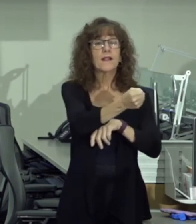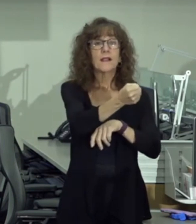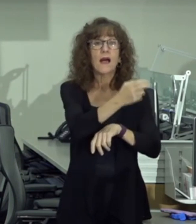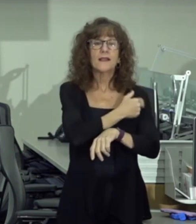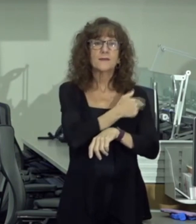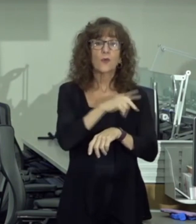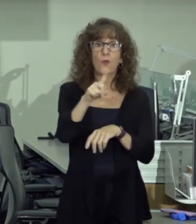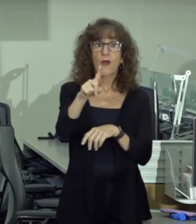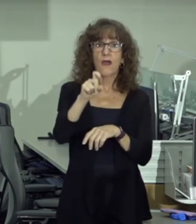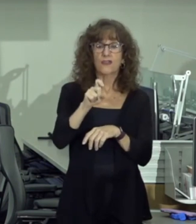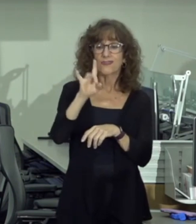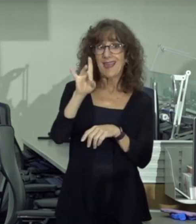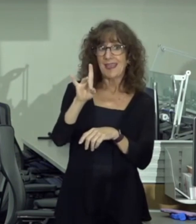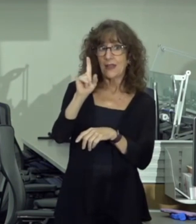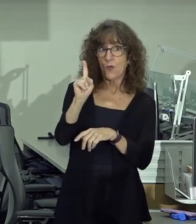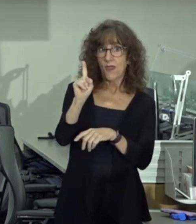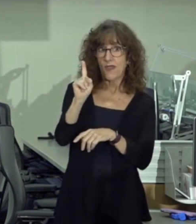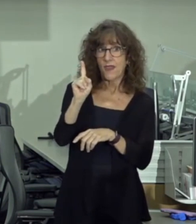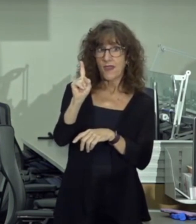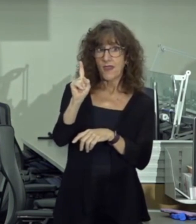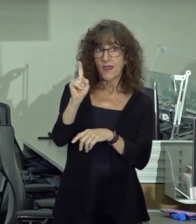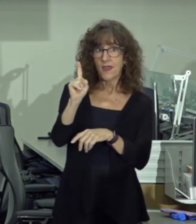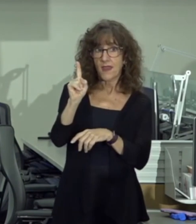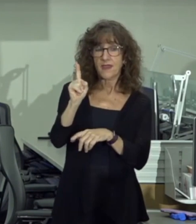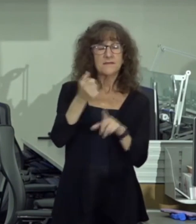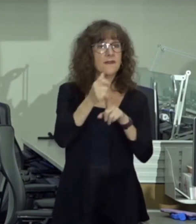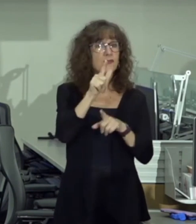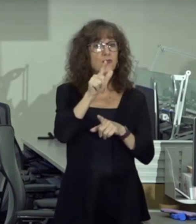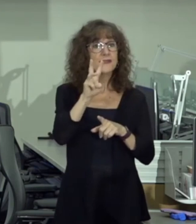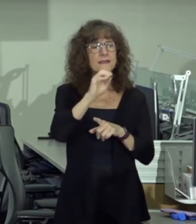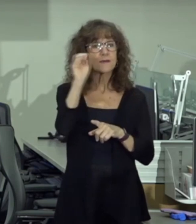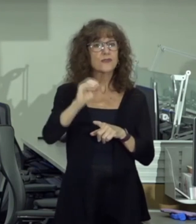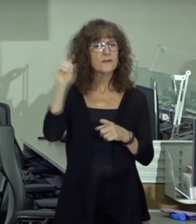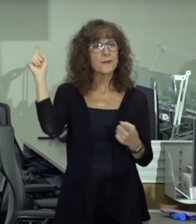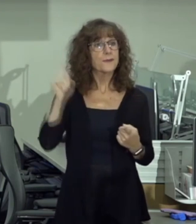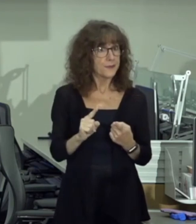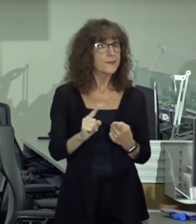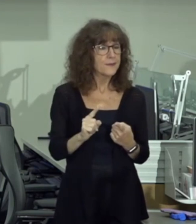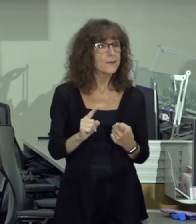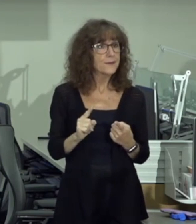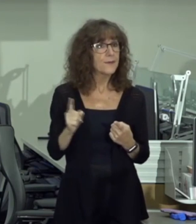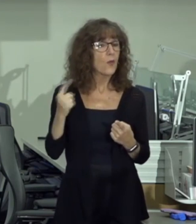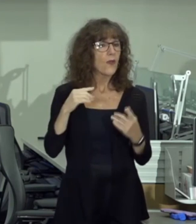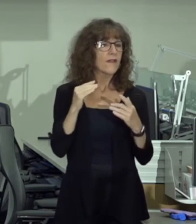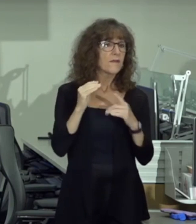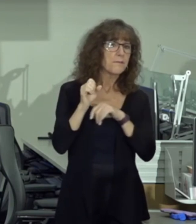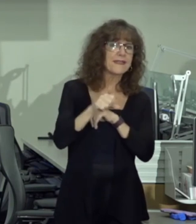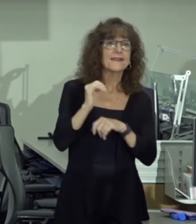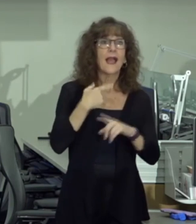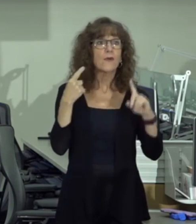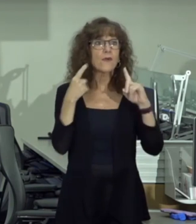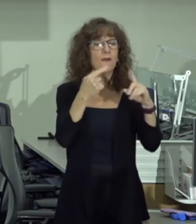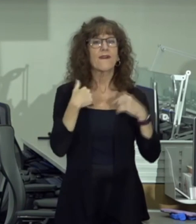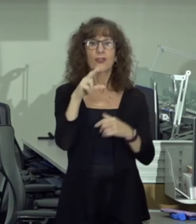is now 181. That is a 26% reduction. We've exceeded our goal of having